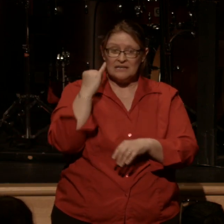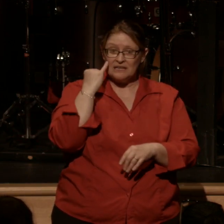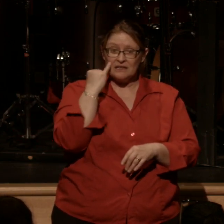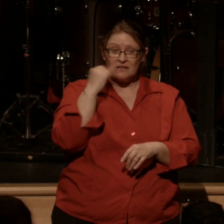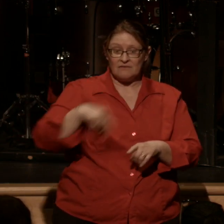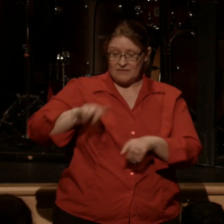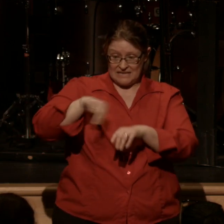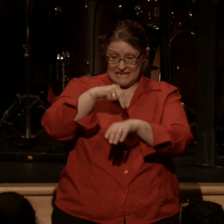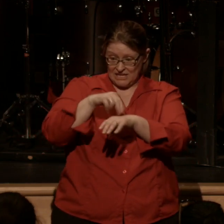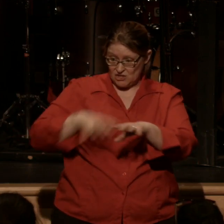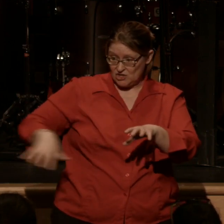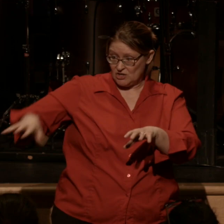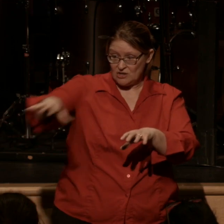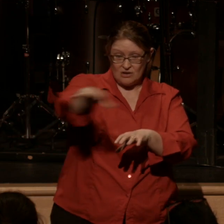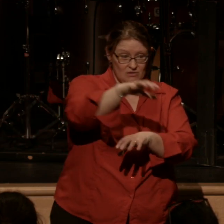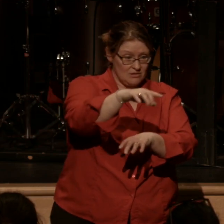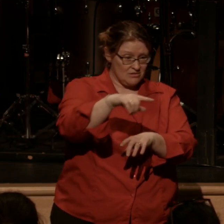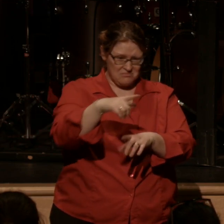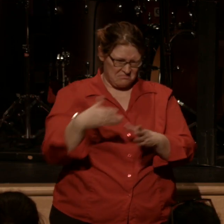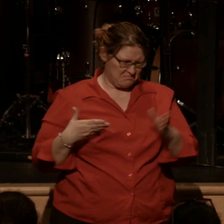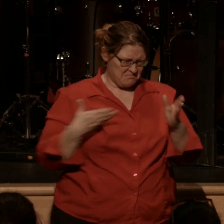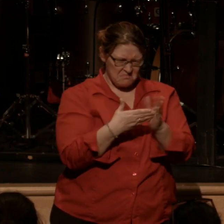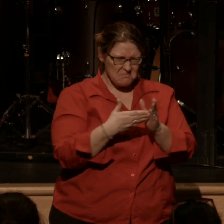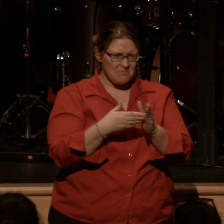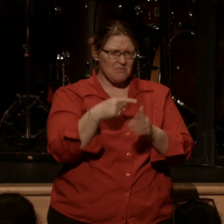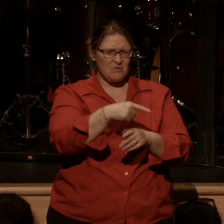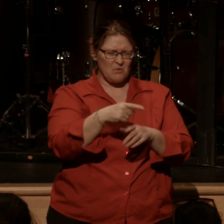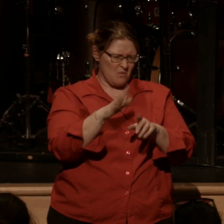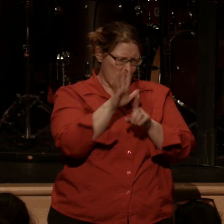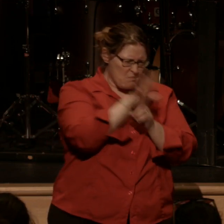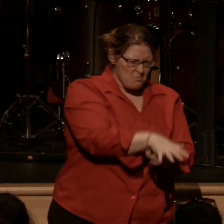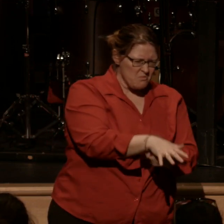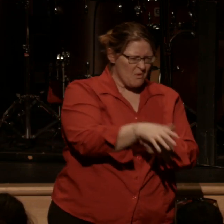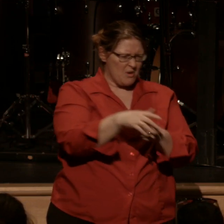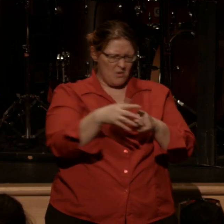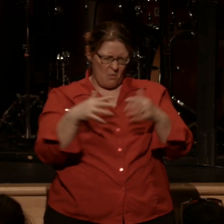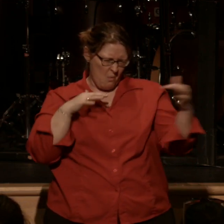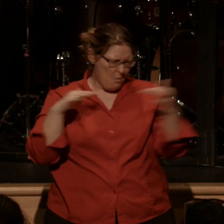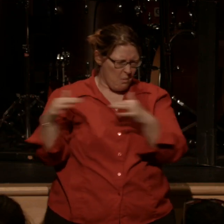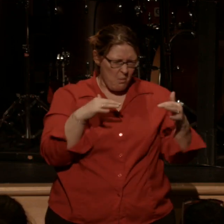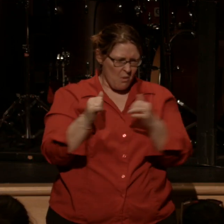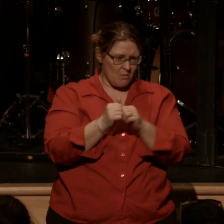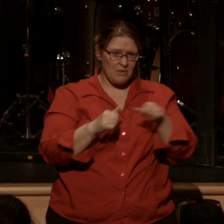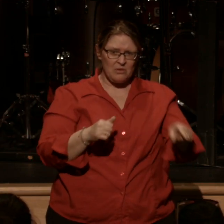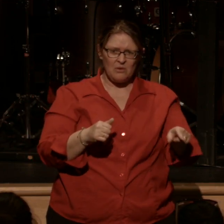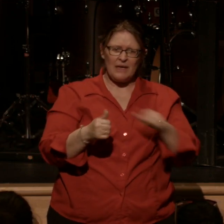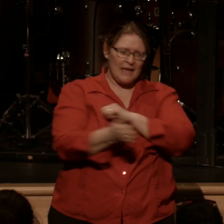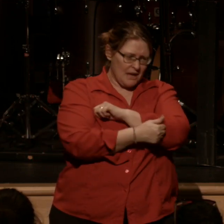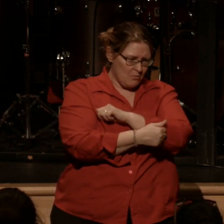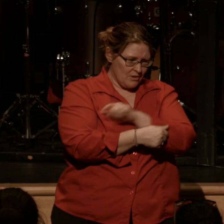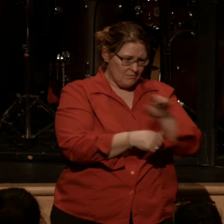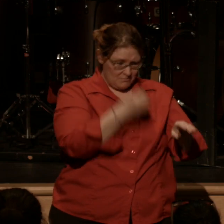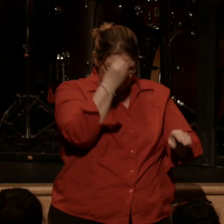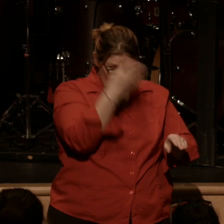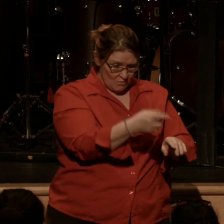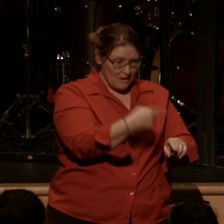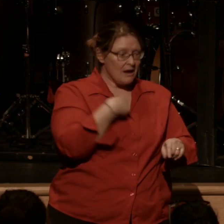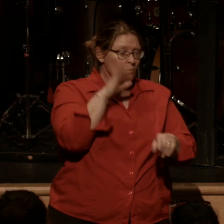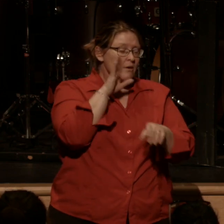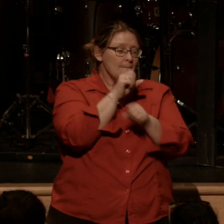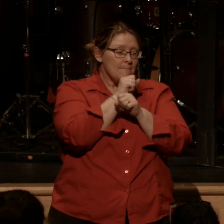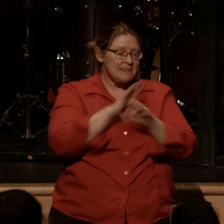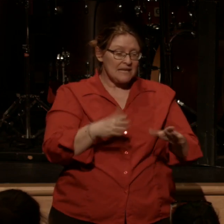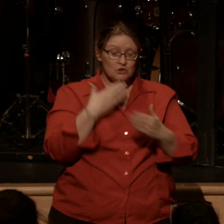If there are nations around you that persecute you or oppress you or go to war with you, Abraham, I want you to know that I will